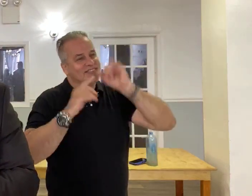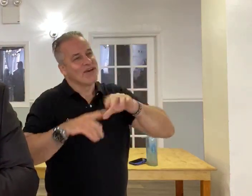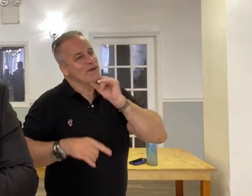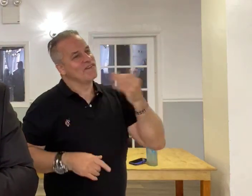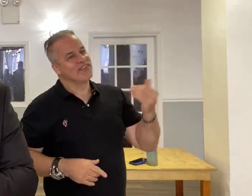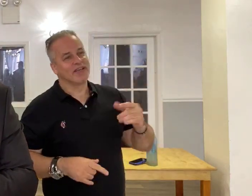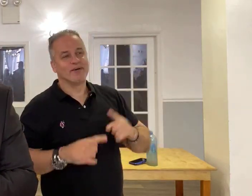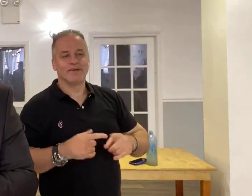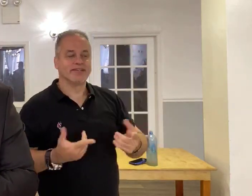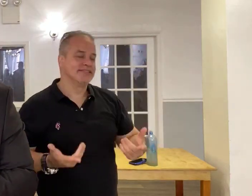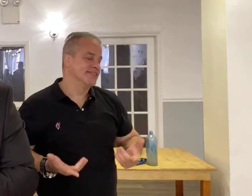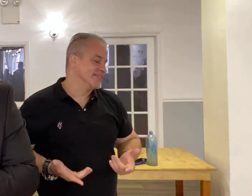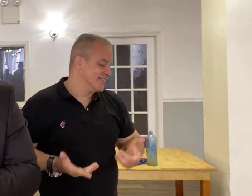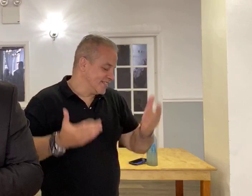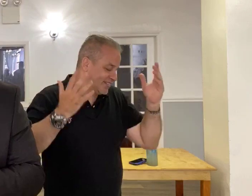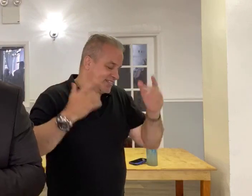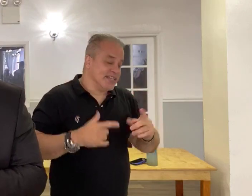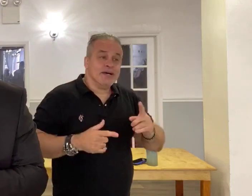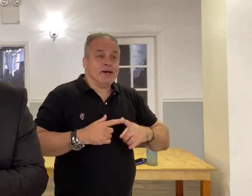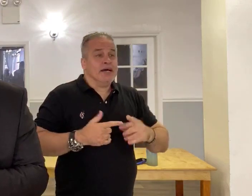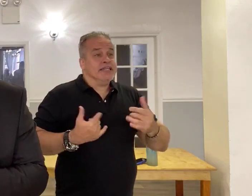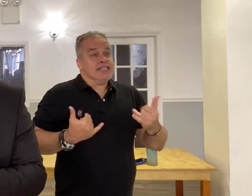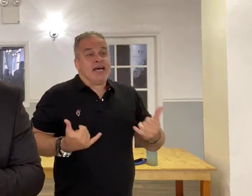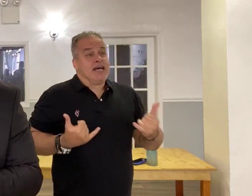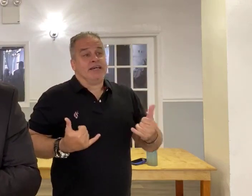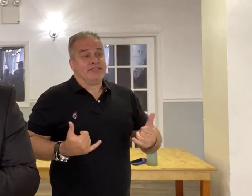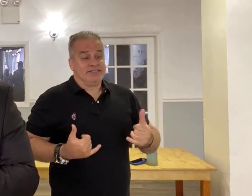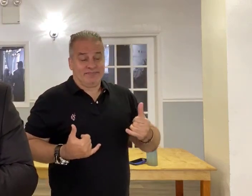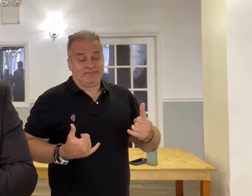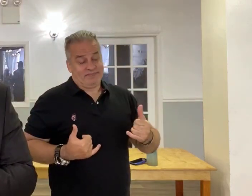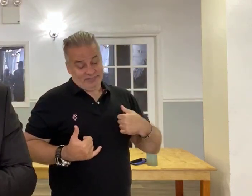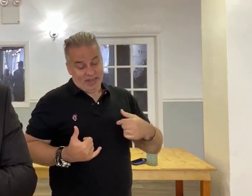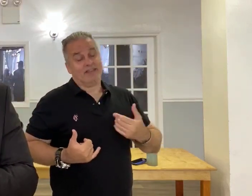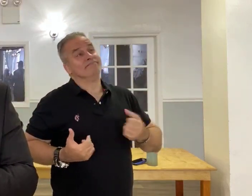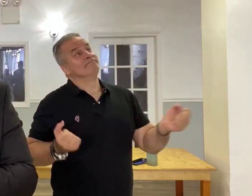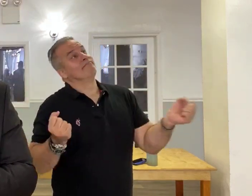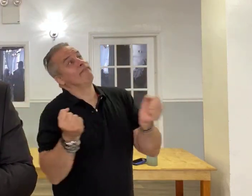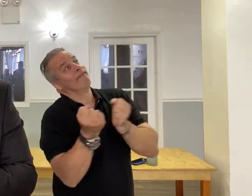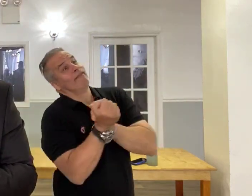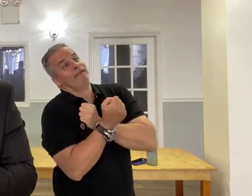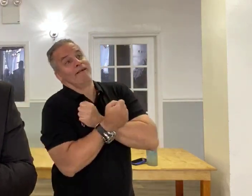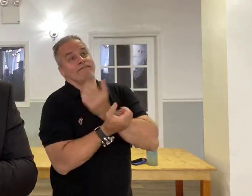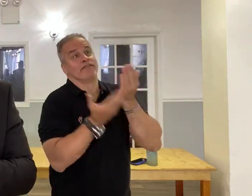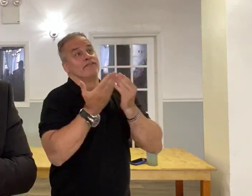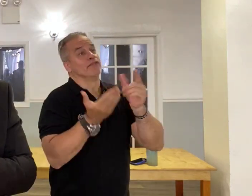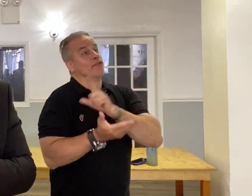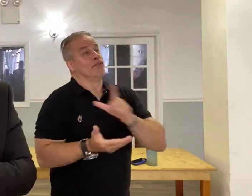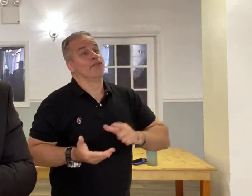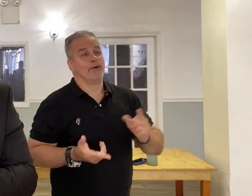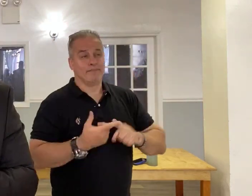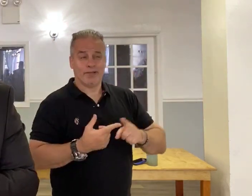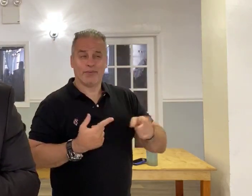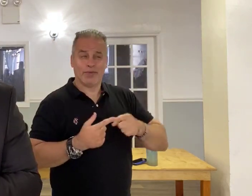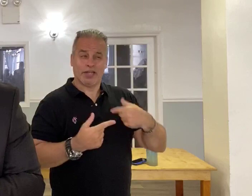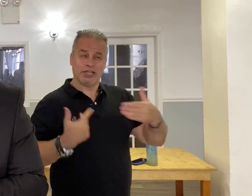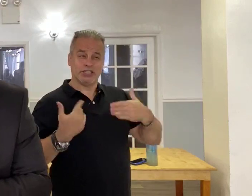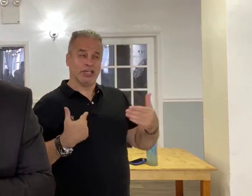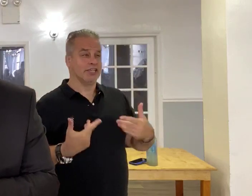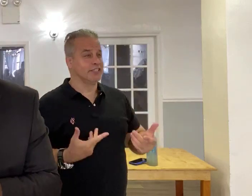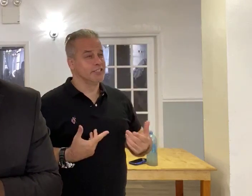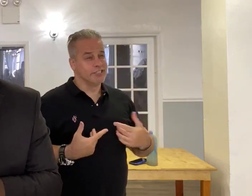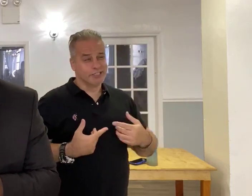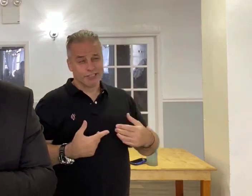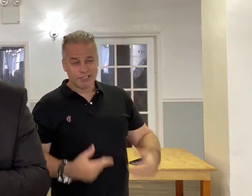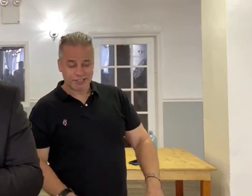the manner that I do, as he directs me. As you know, as you've kind of figured out, the pastor likes